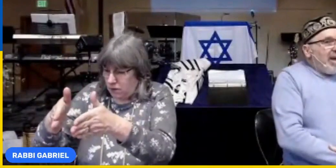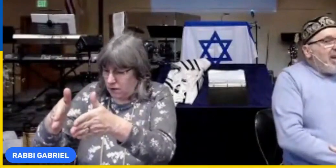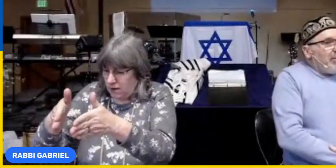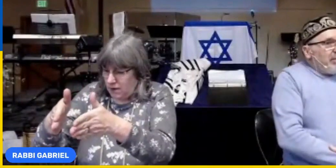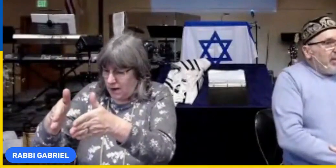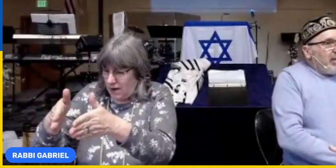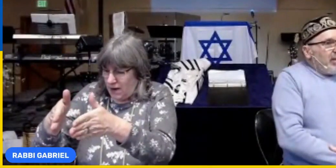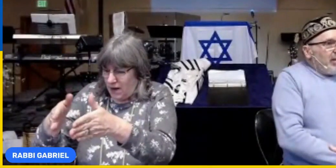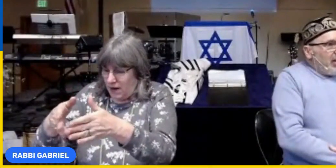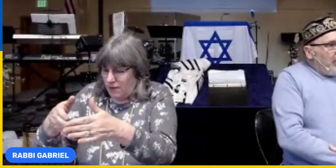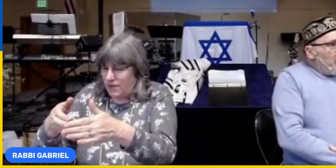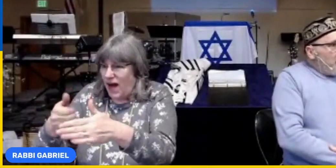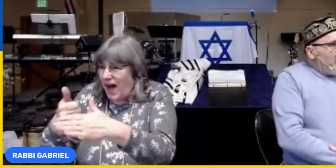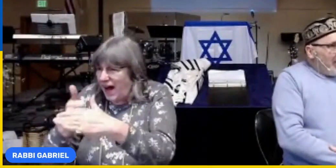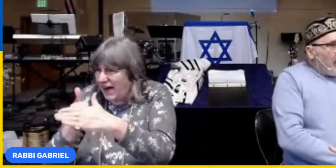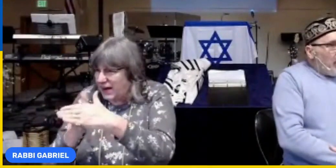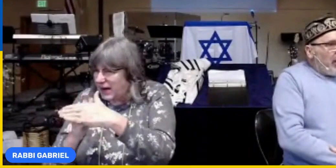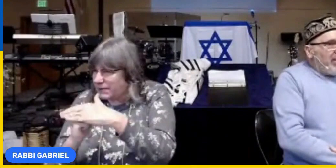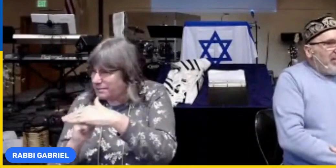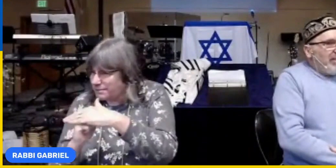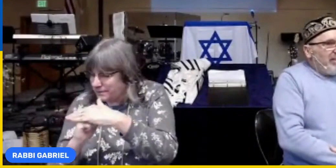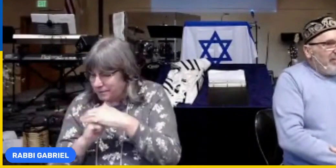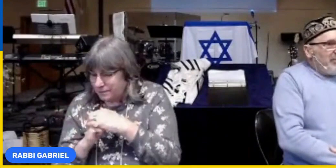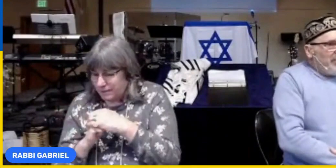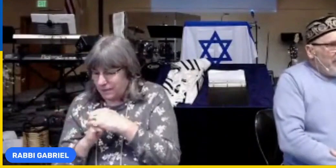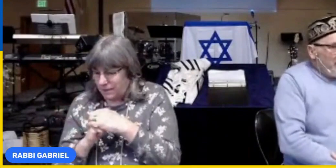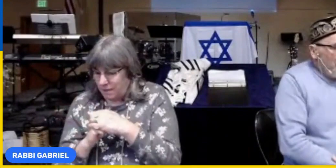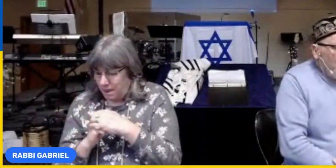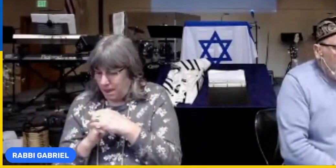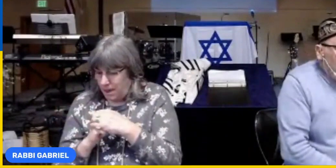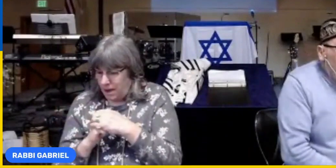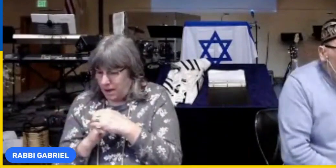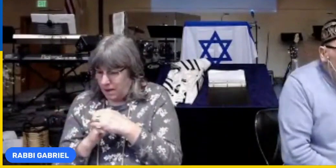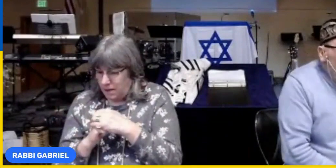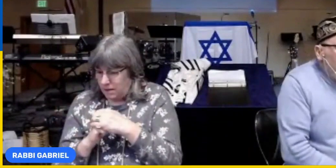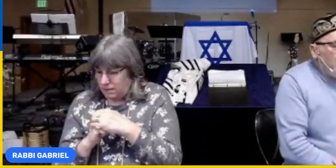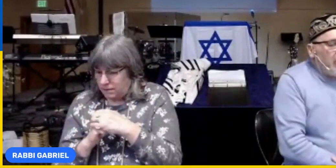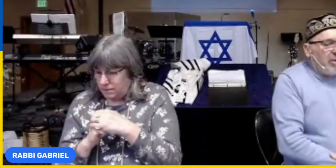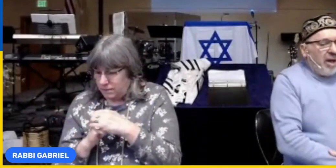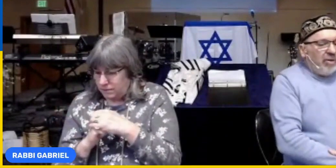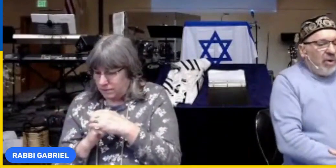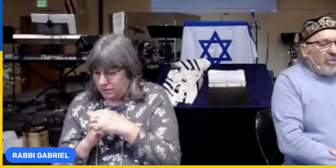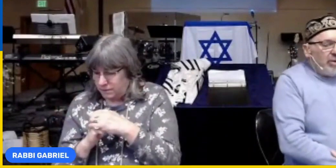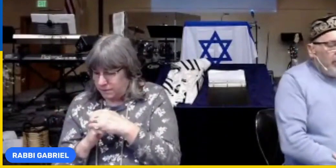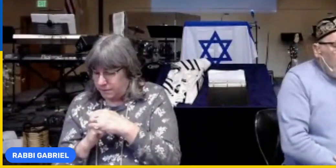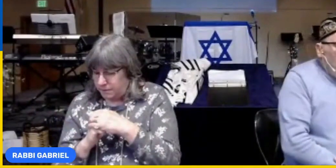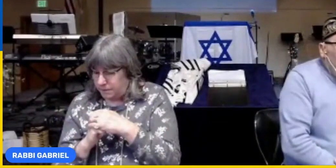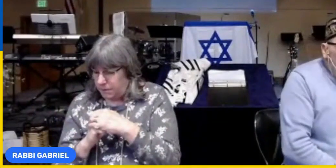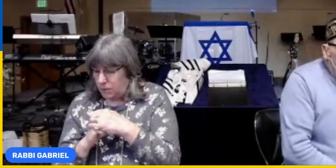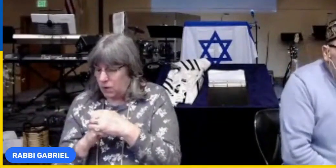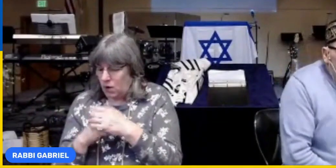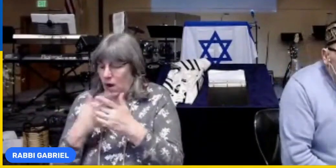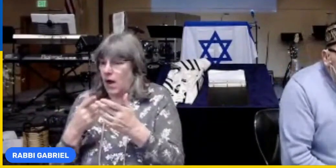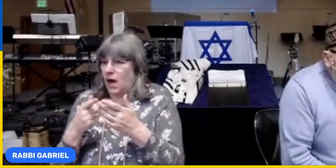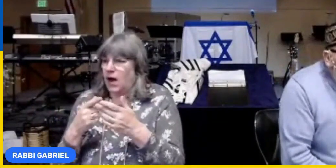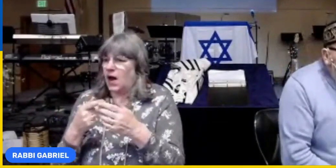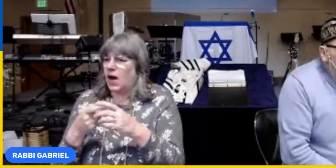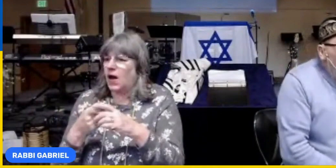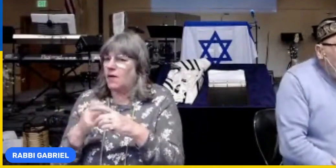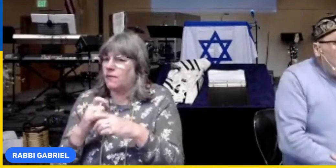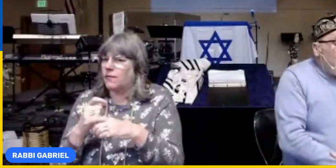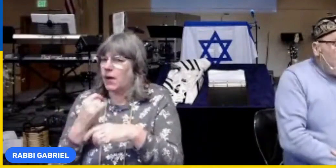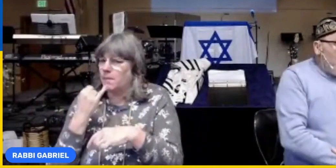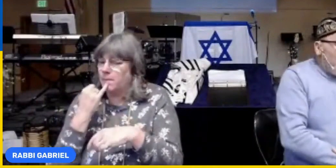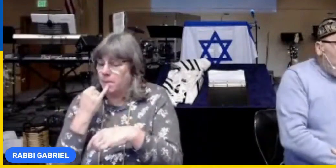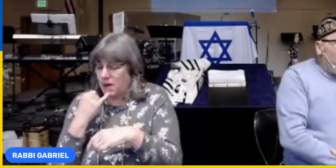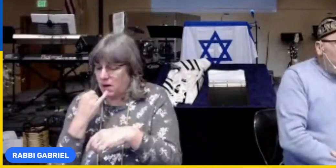The word Mitzrayim in Hebrew means narrow place. They descend into the narrow world of